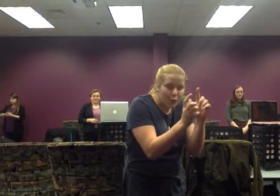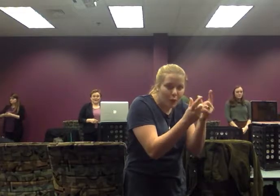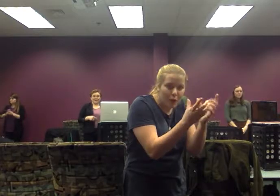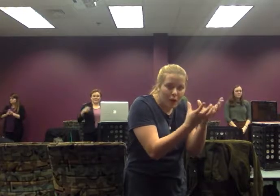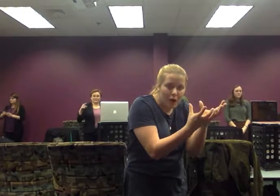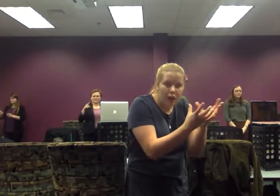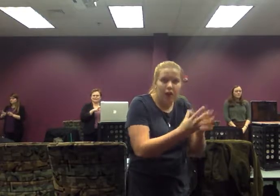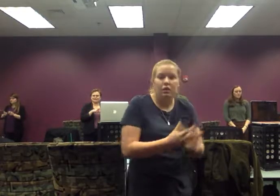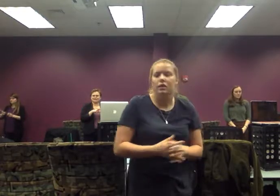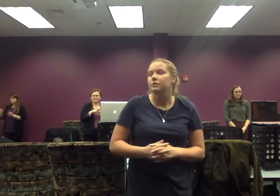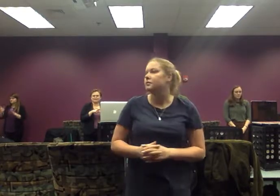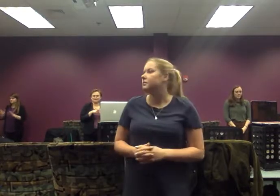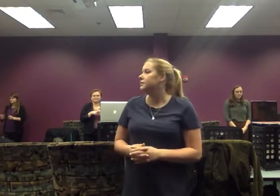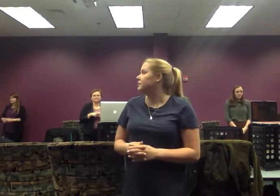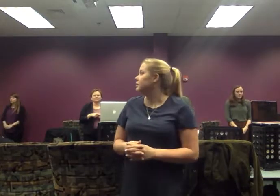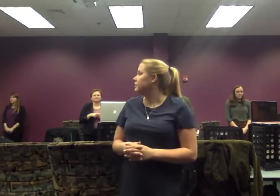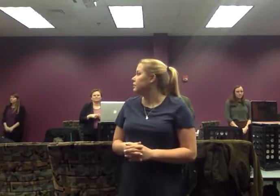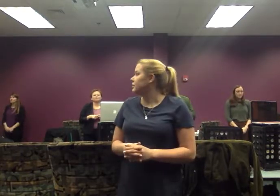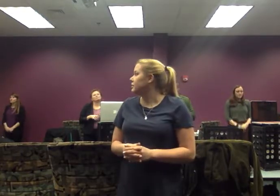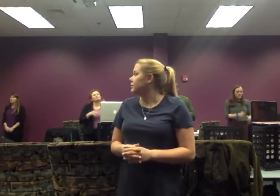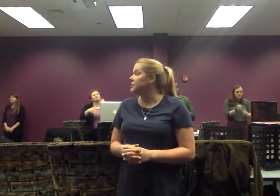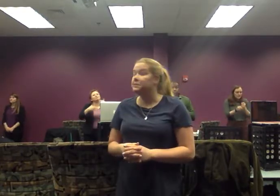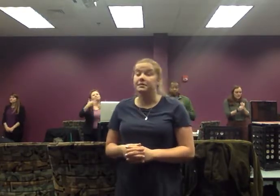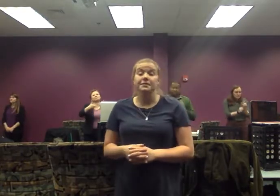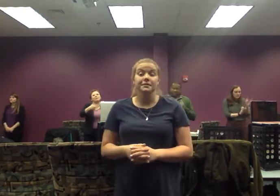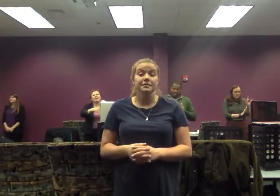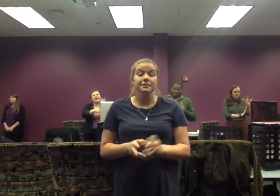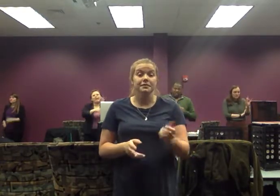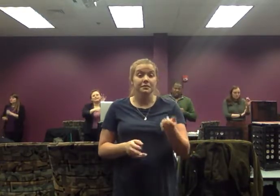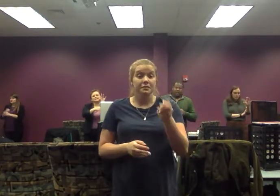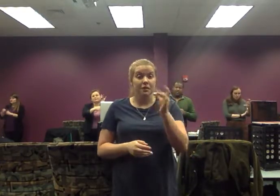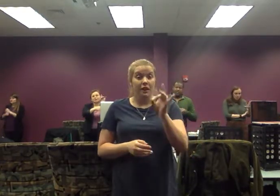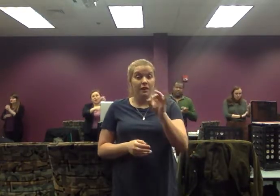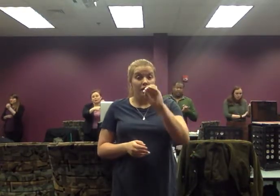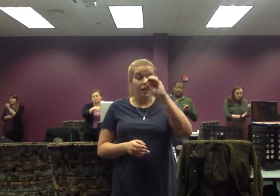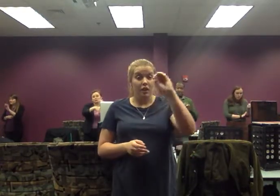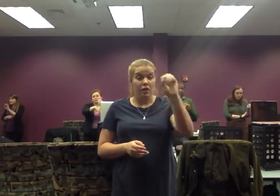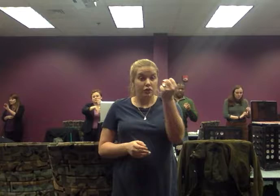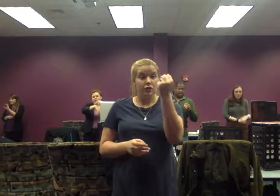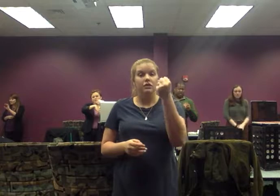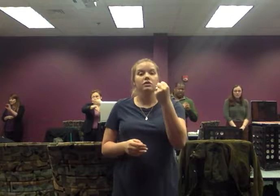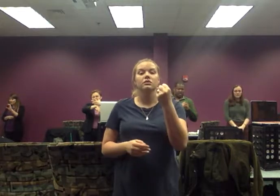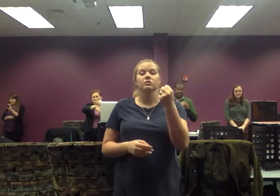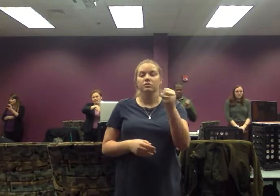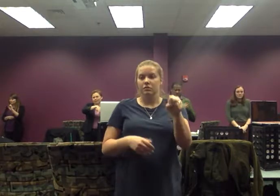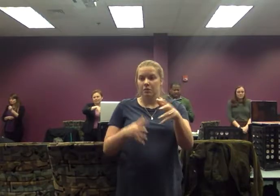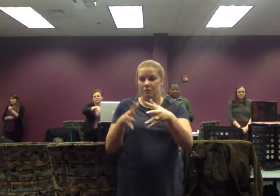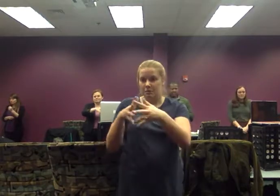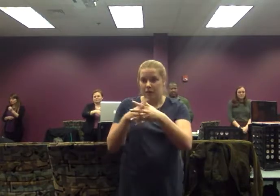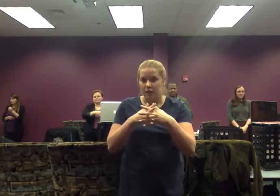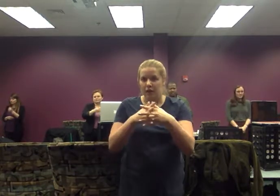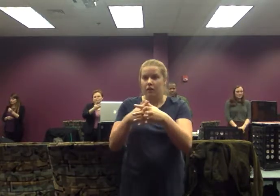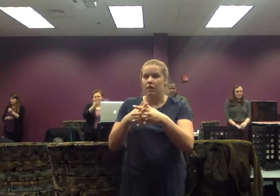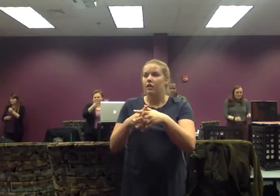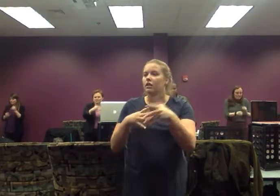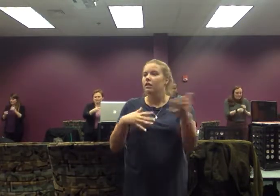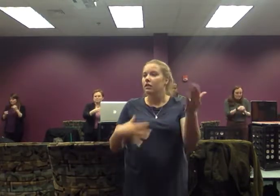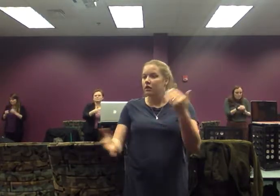Throughout the last part of the 1800s, we filled in the nation. Now, at that point, all ranges